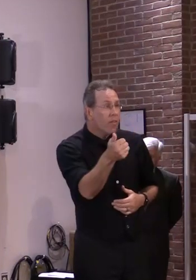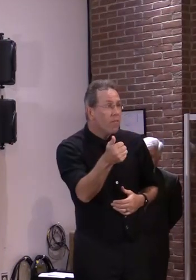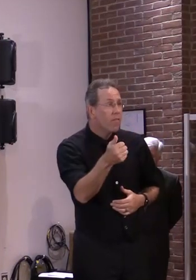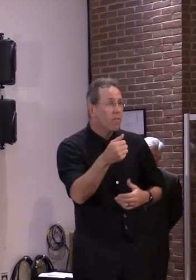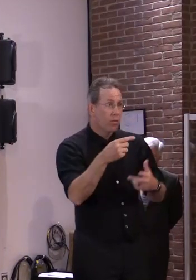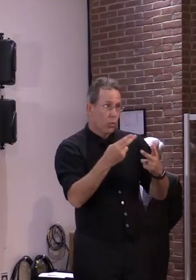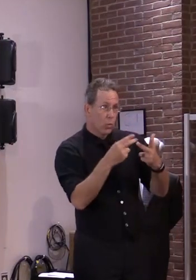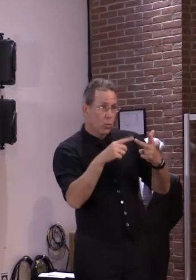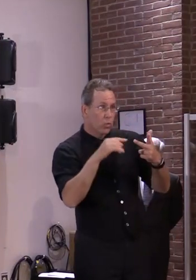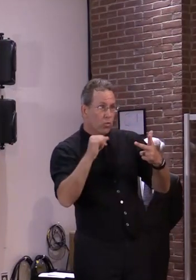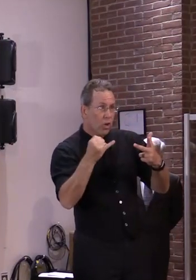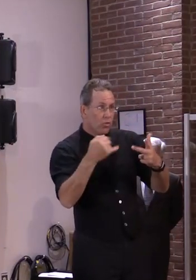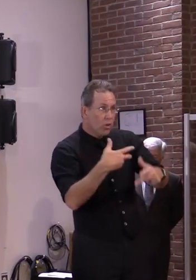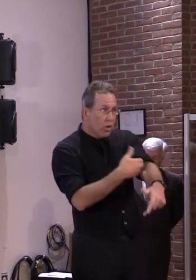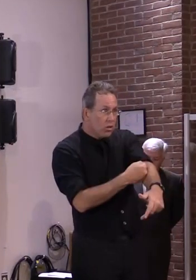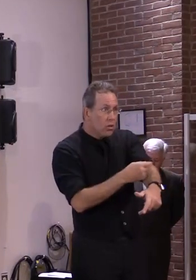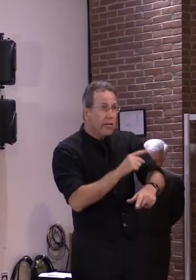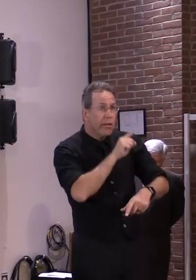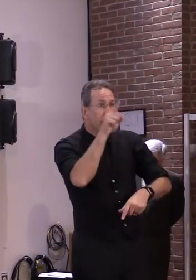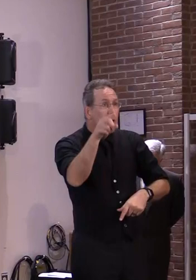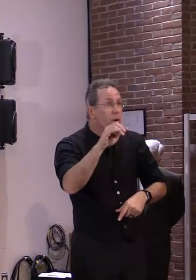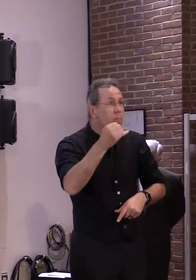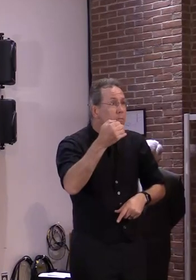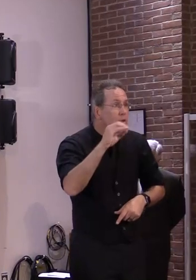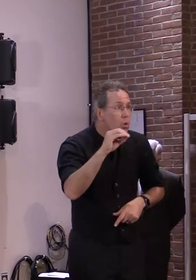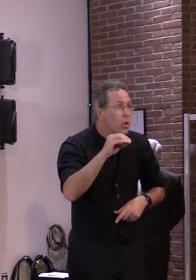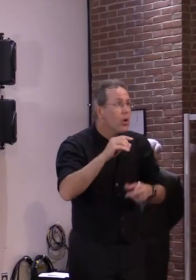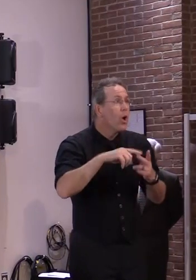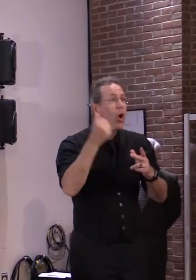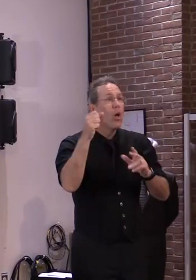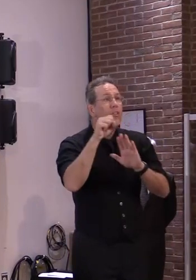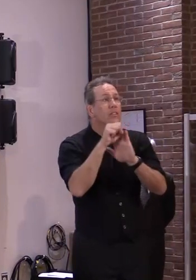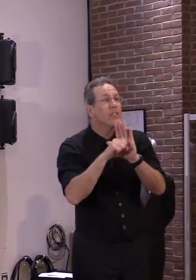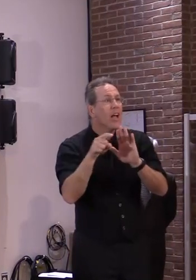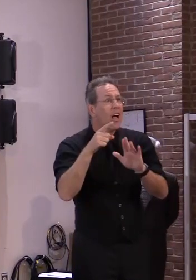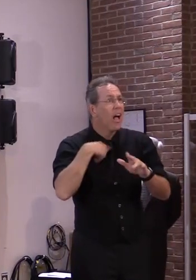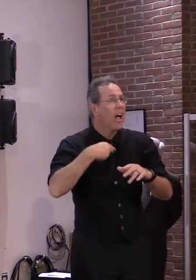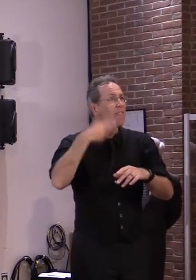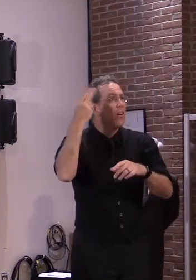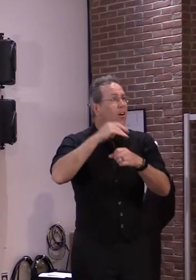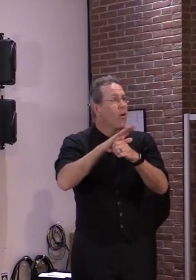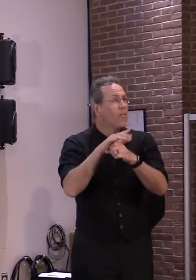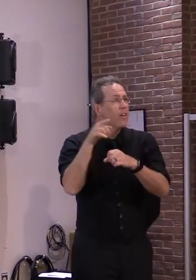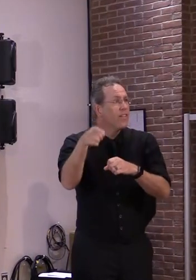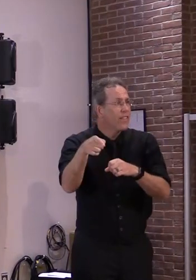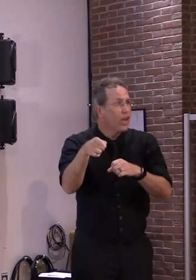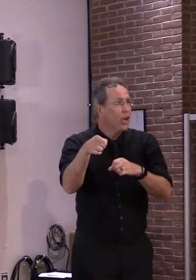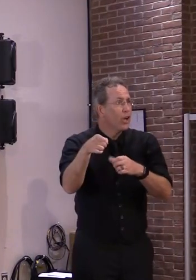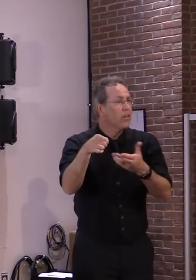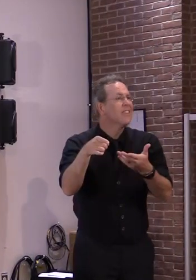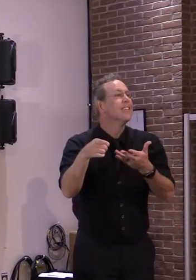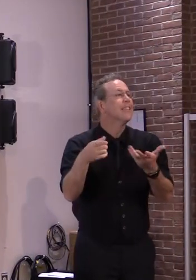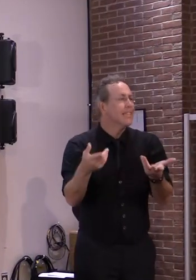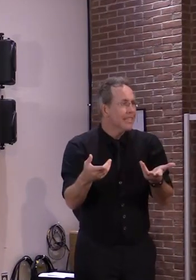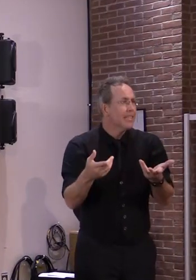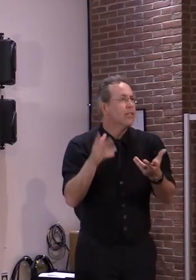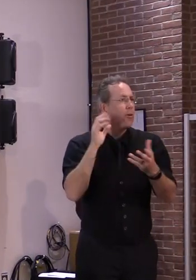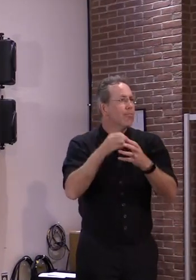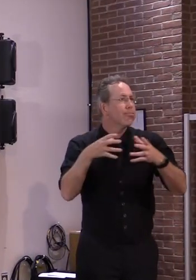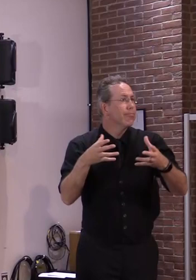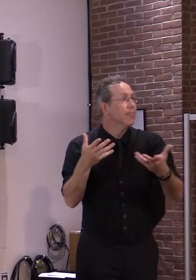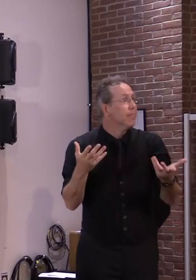the rates are much higher now, and where not the rates of vaccination, them being lower, but the rates of cases being